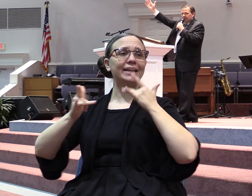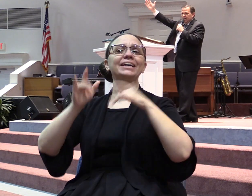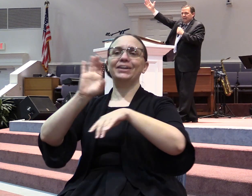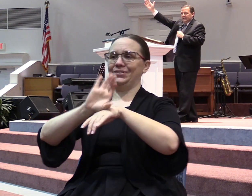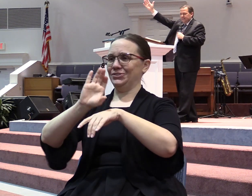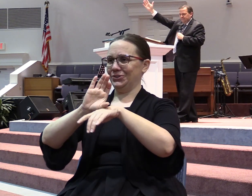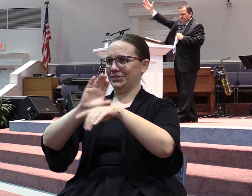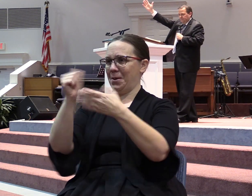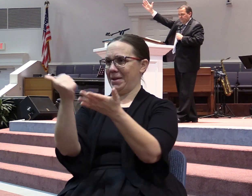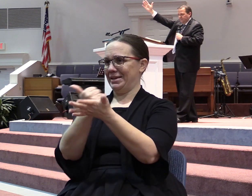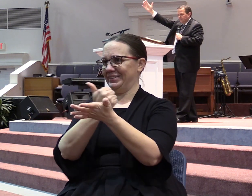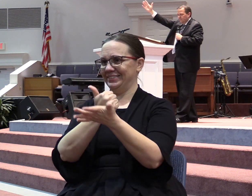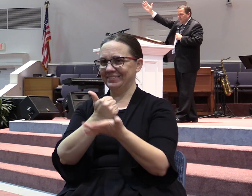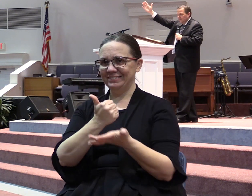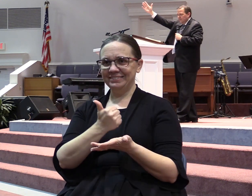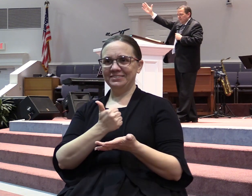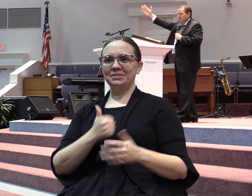house.